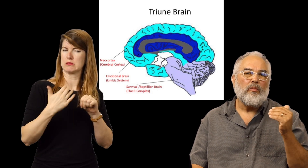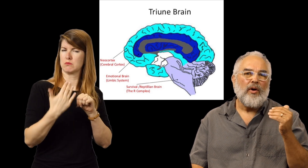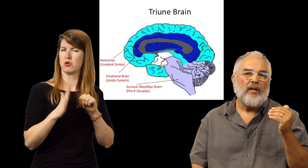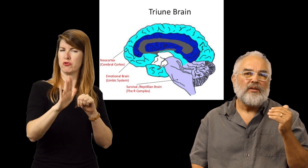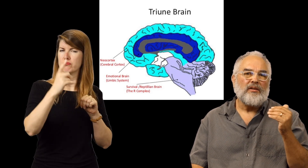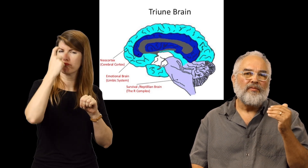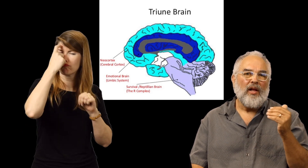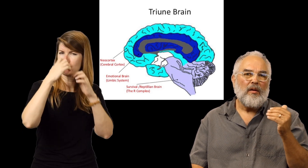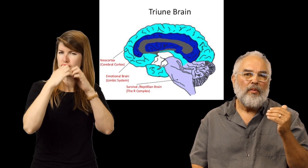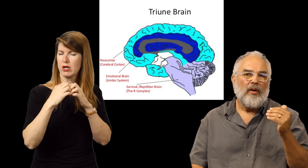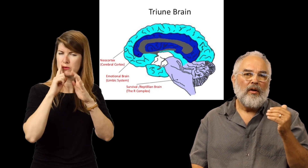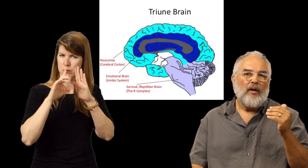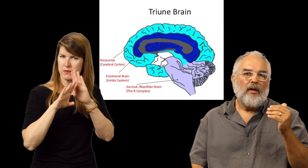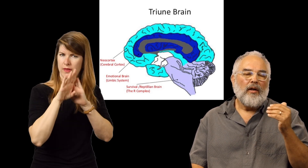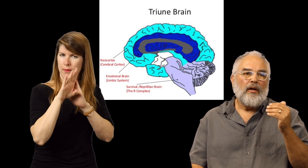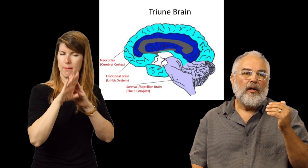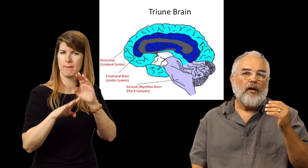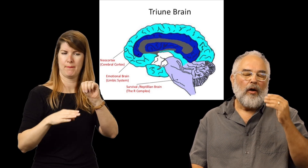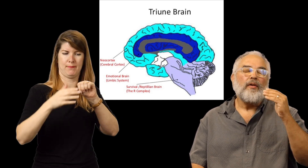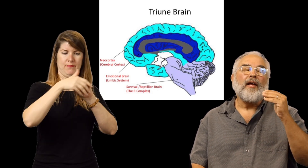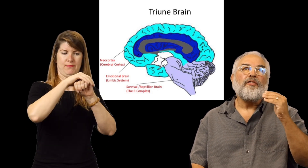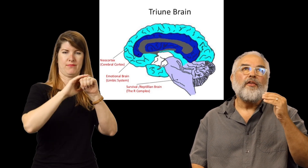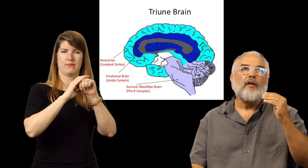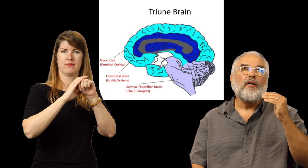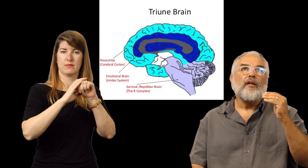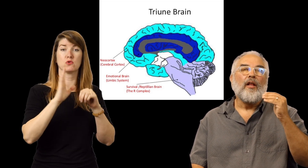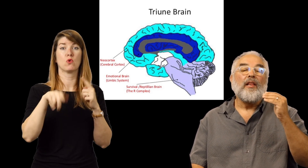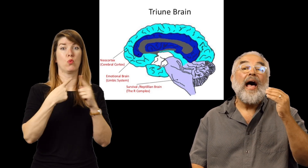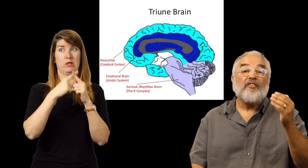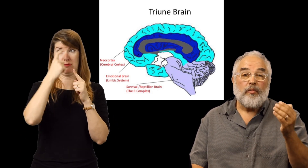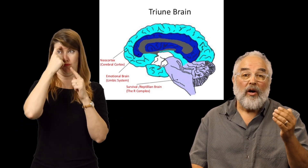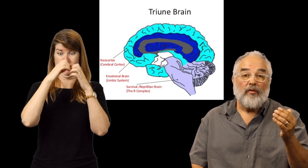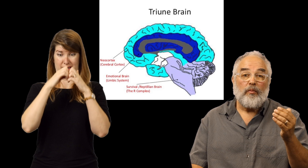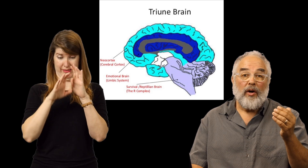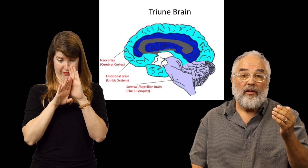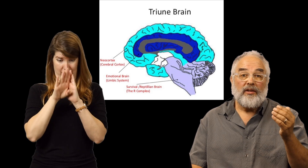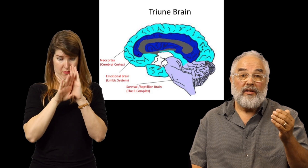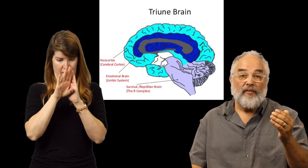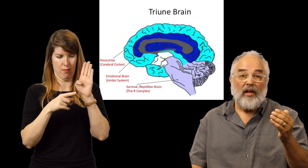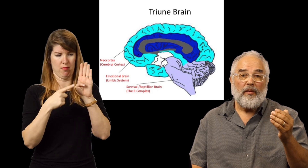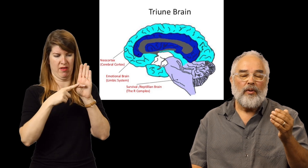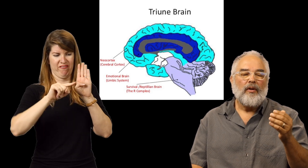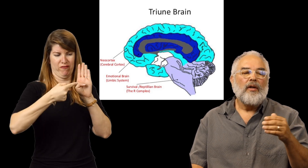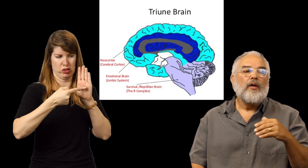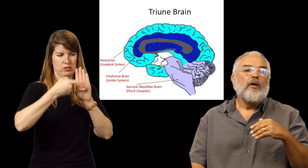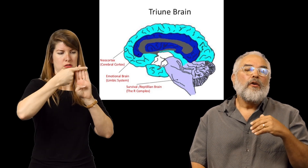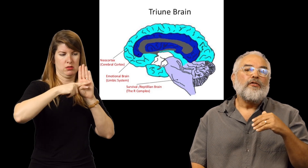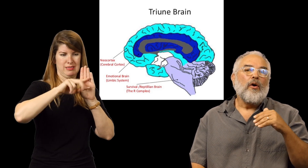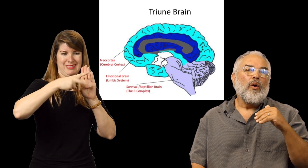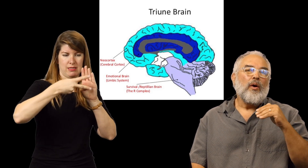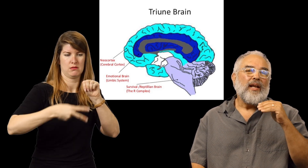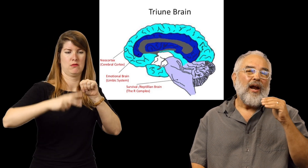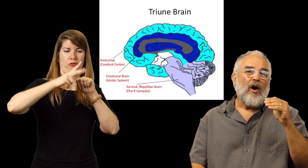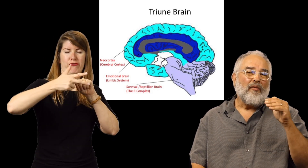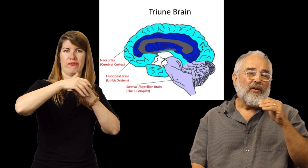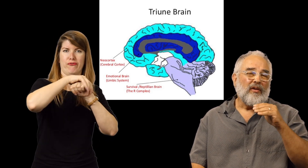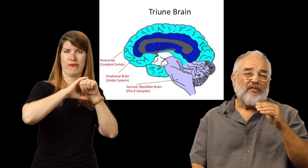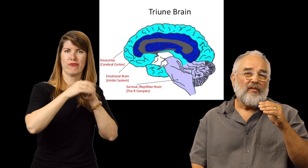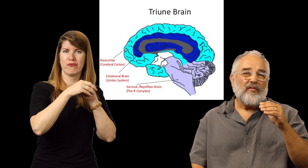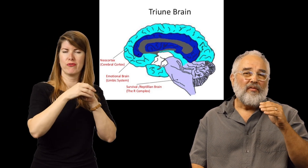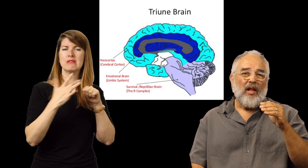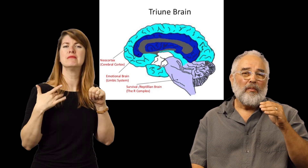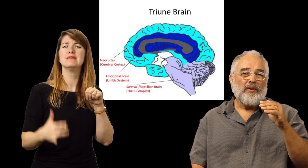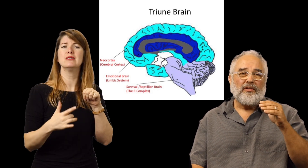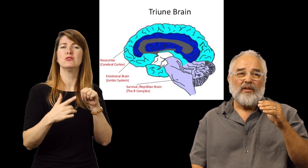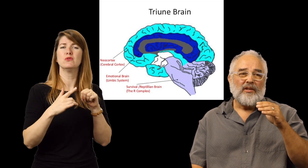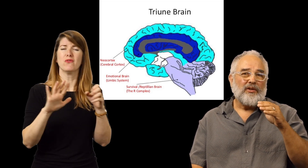part of our brain to develop. That's the last part of our brain to develop. So, and that often